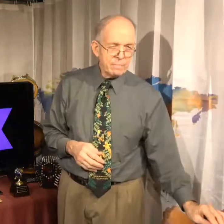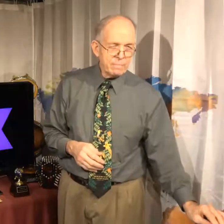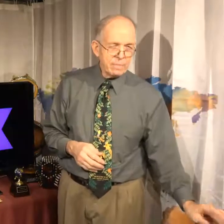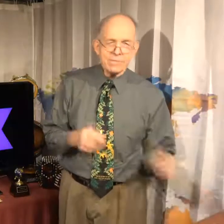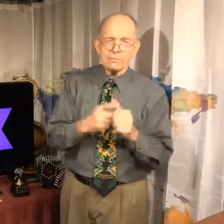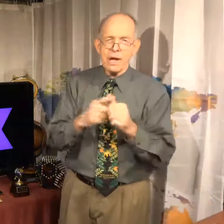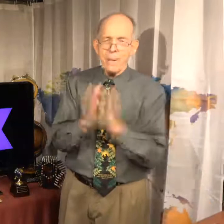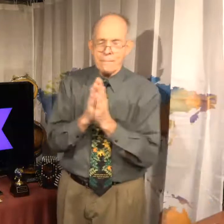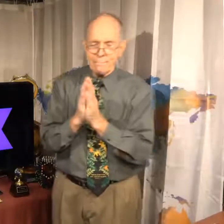Let's pray.